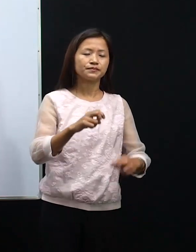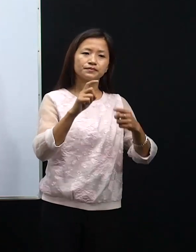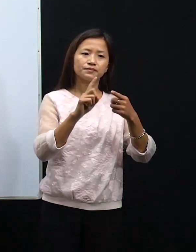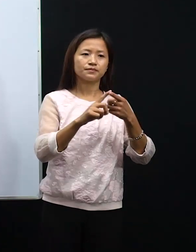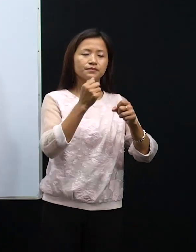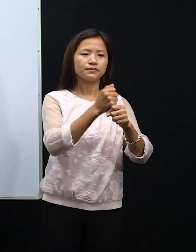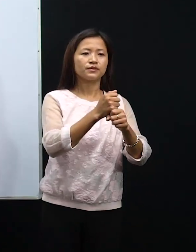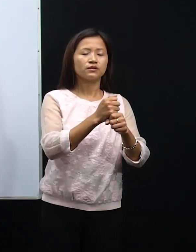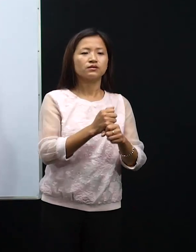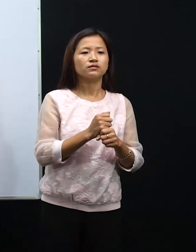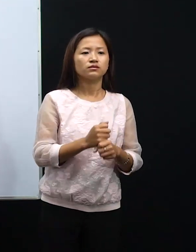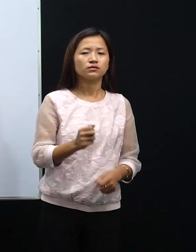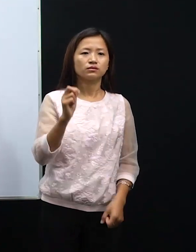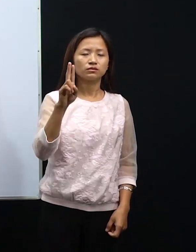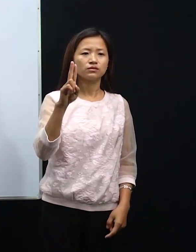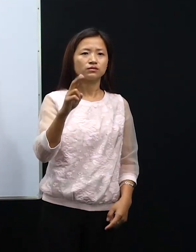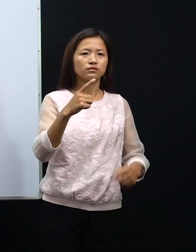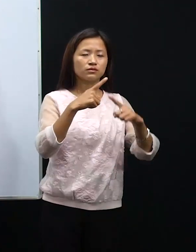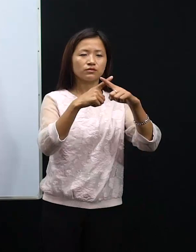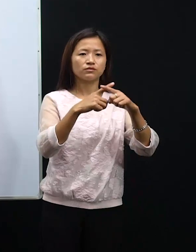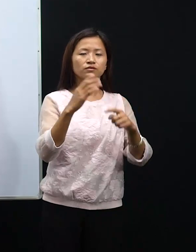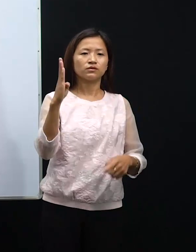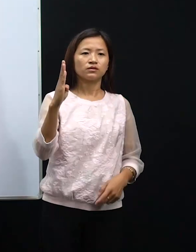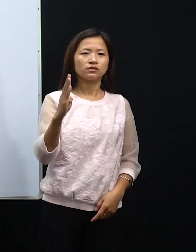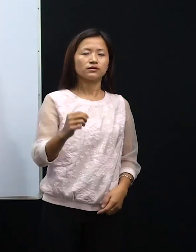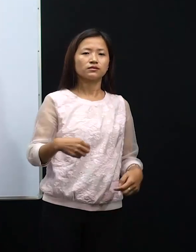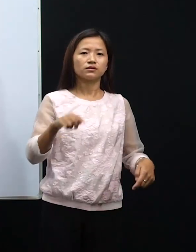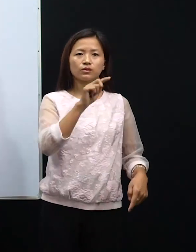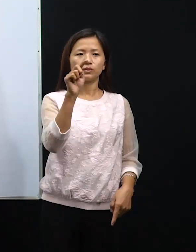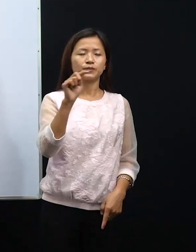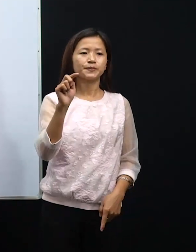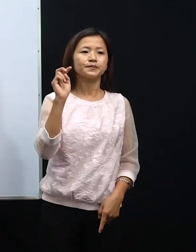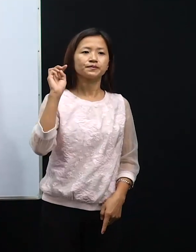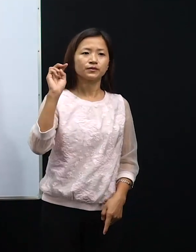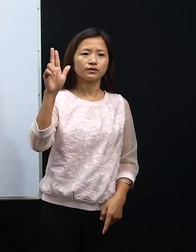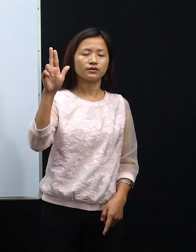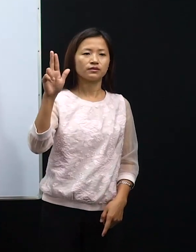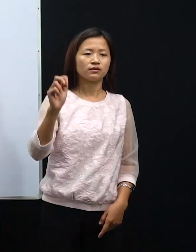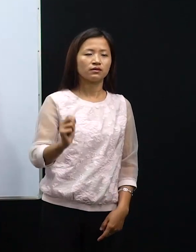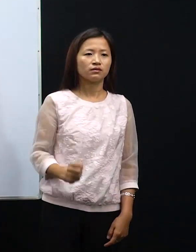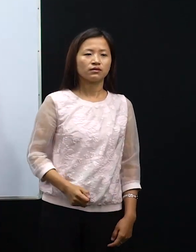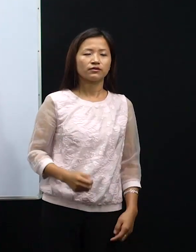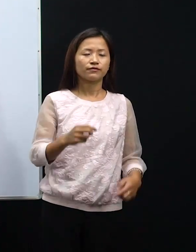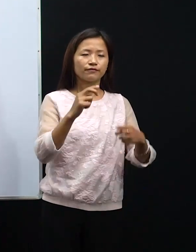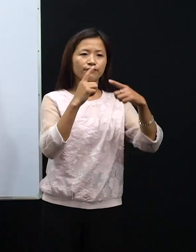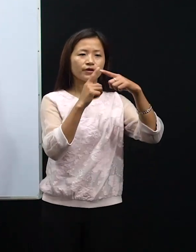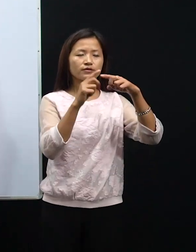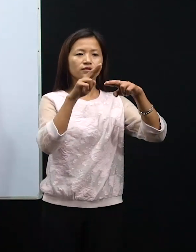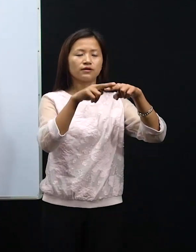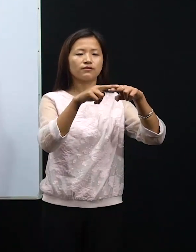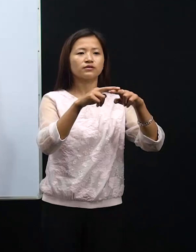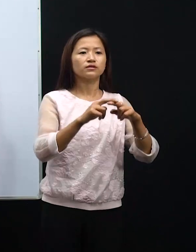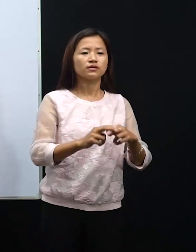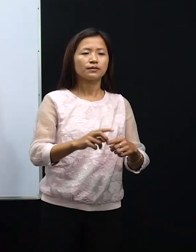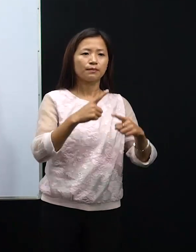4, you are getting 8. Now, your factors here are 2 and 4 because you